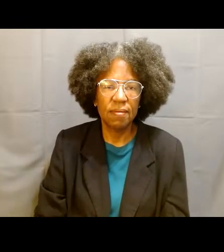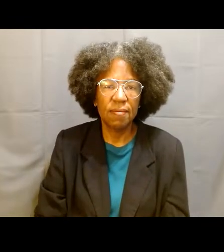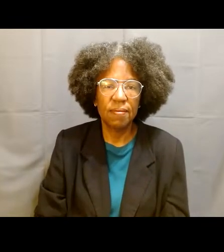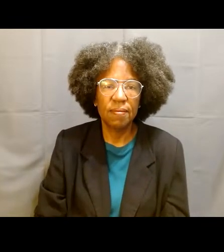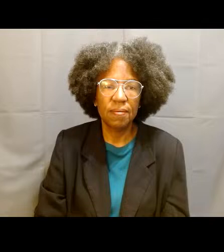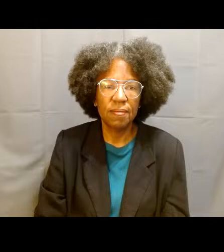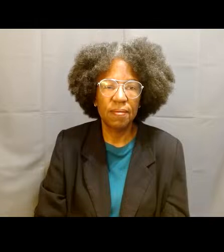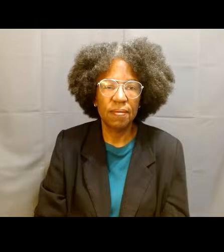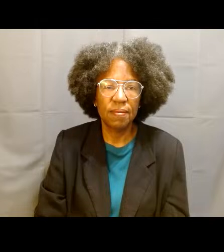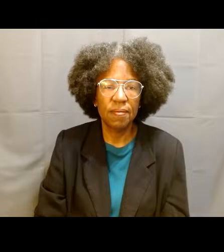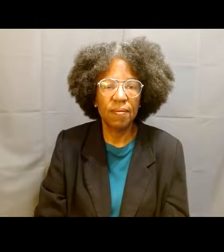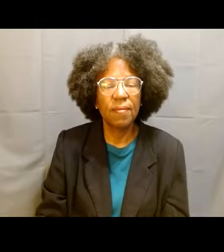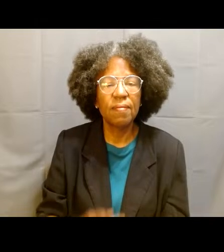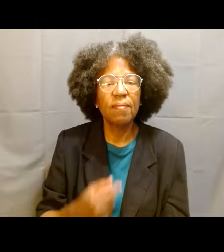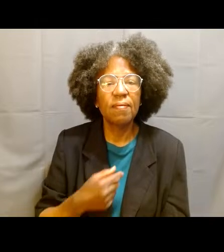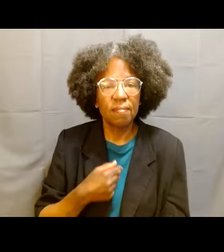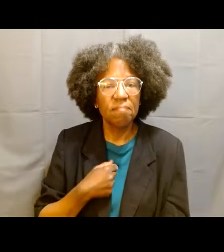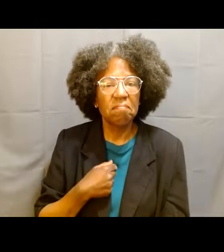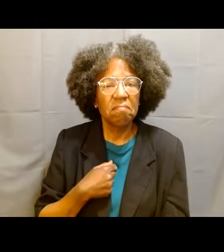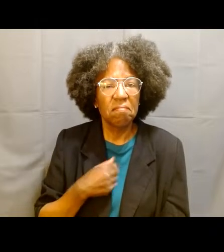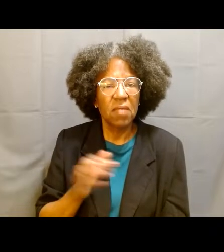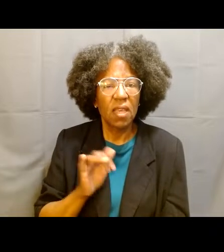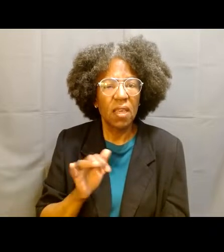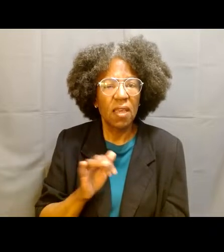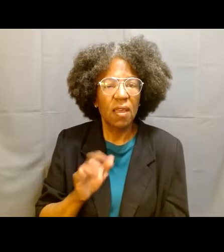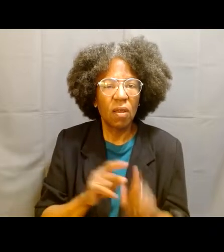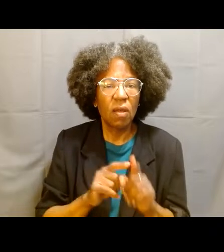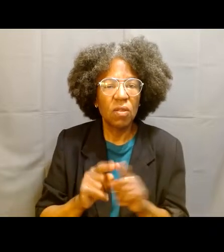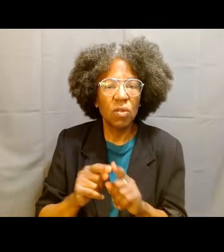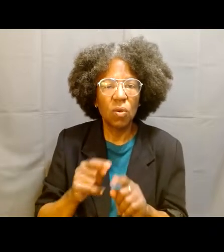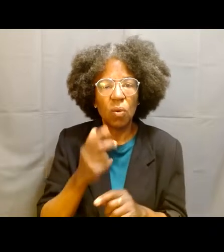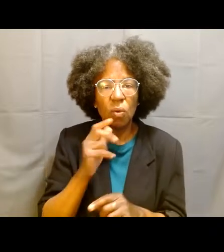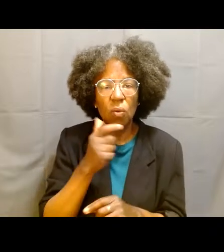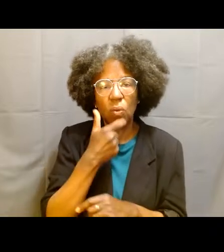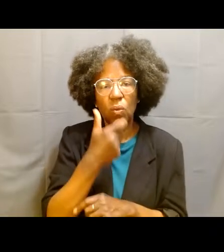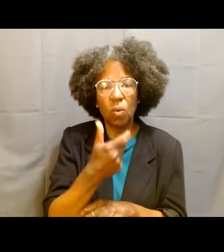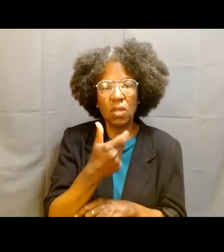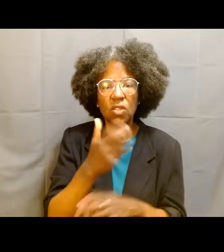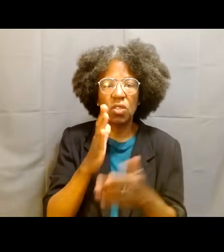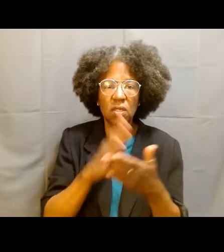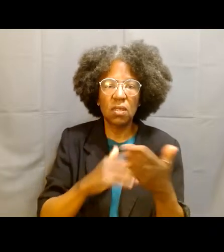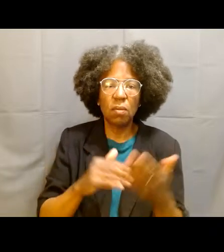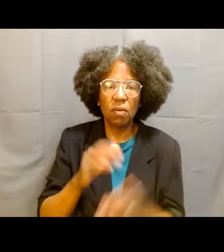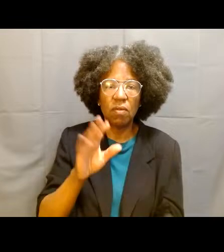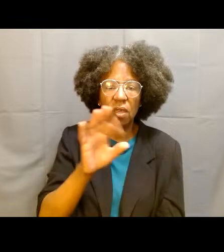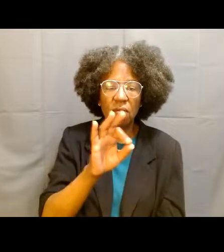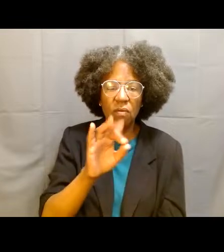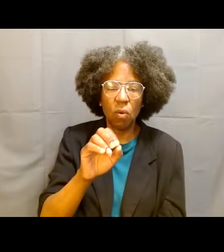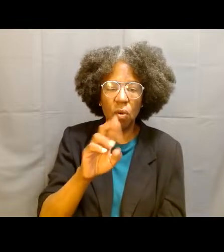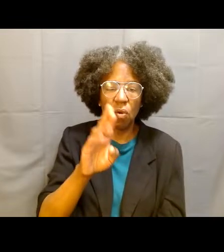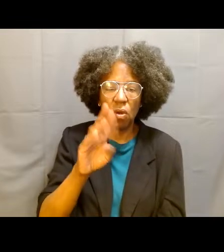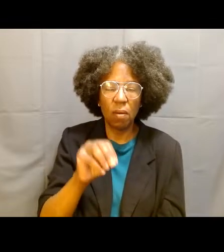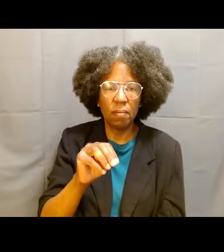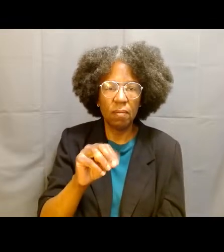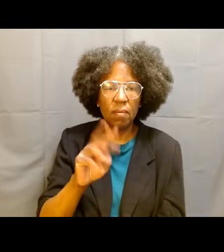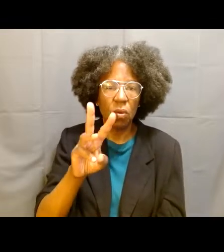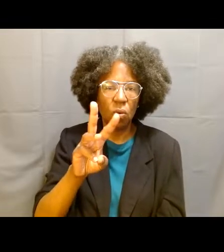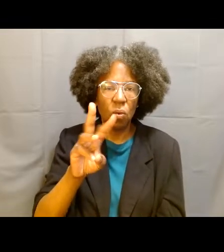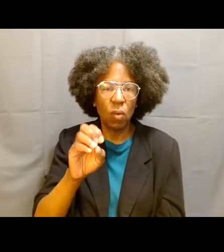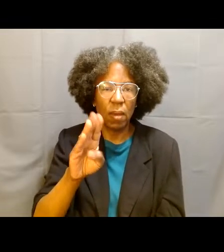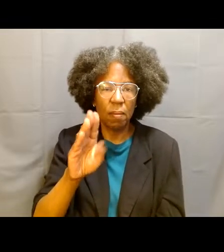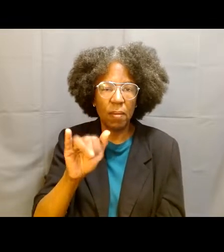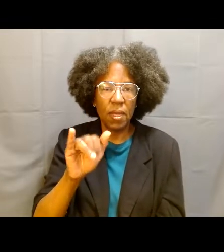I too watched some of the forum or of the webinar from